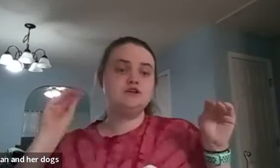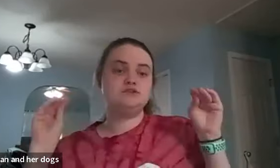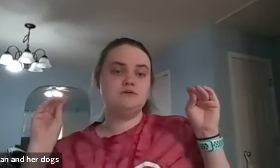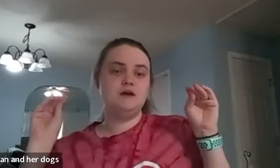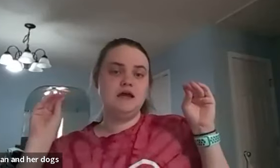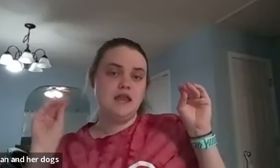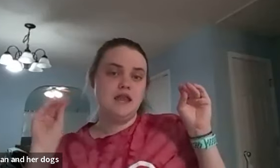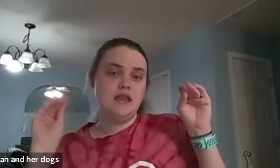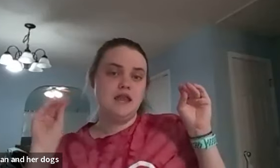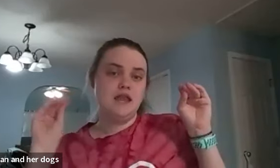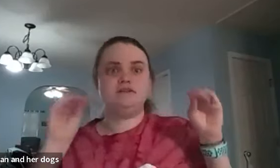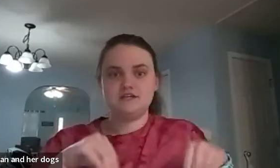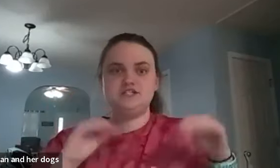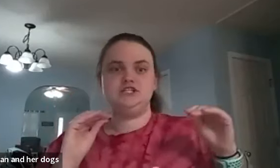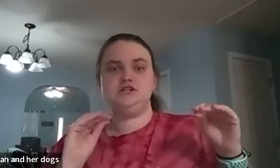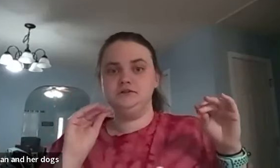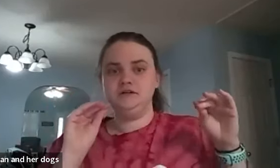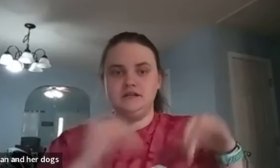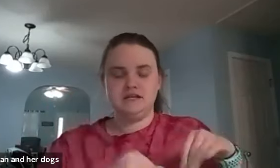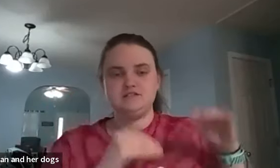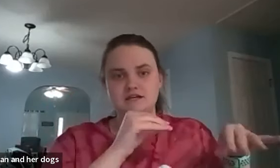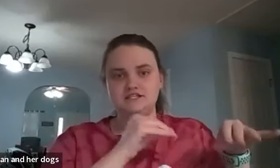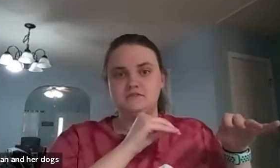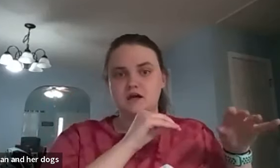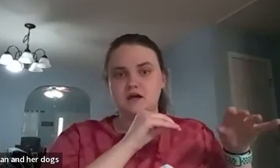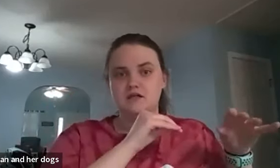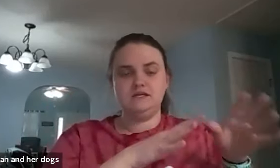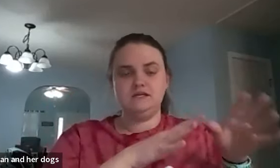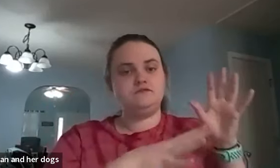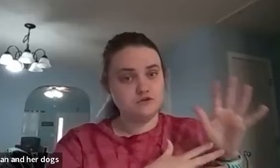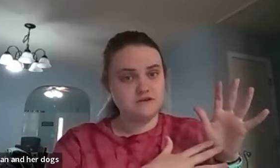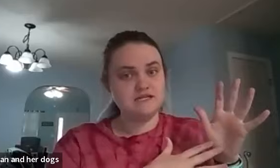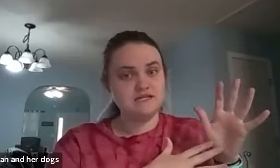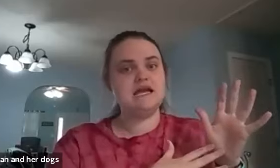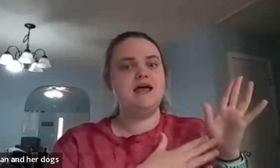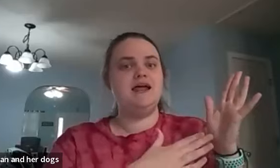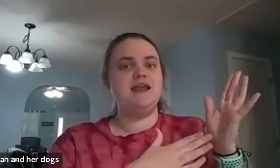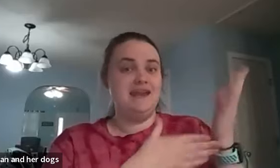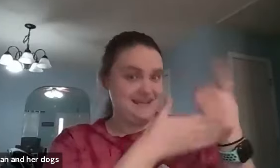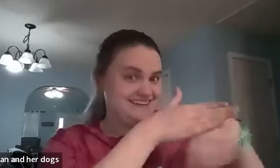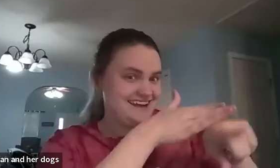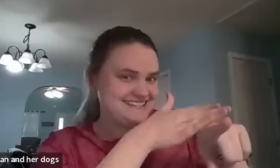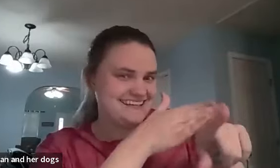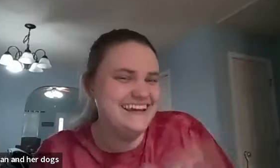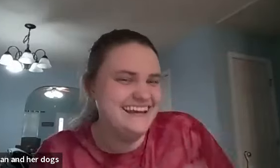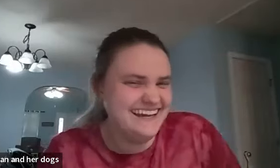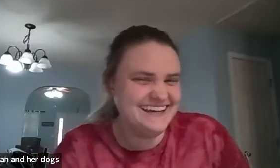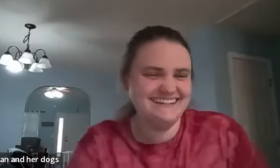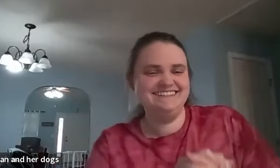do next year, last year, next week, last month, last week, those sort of things, next class.